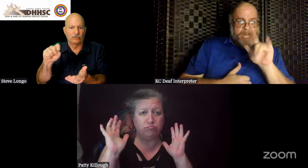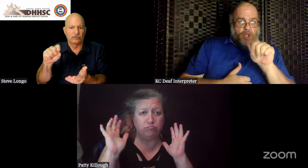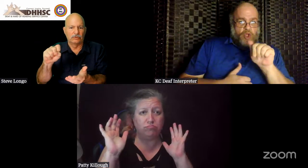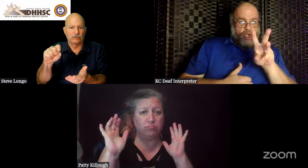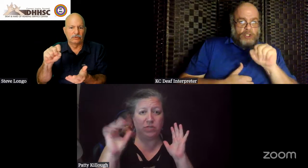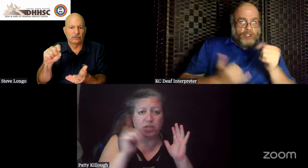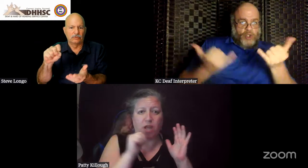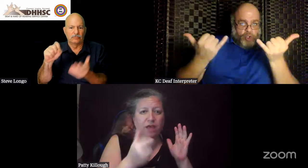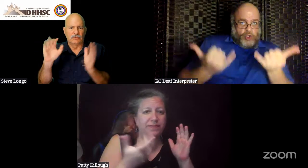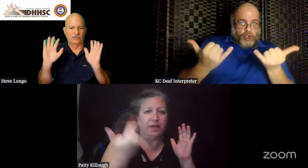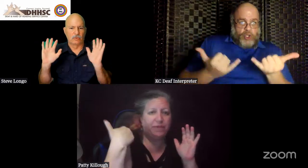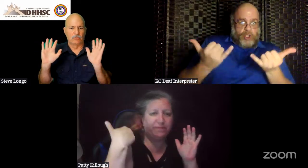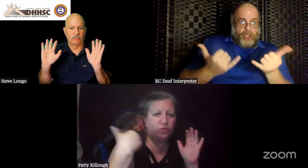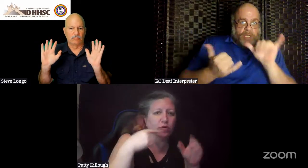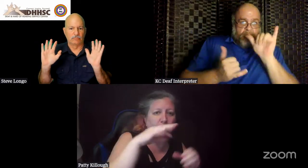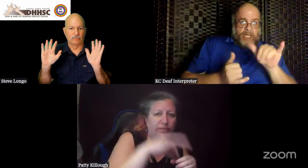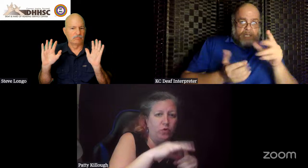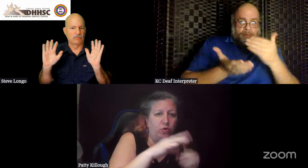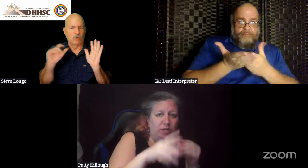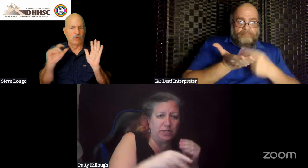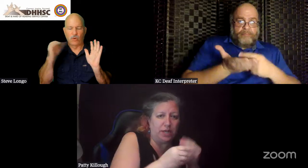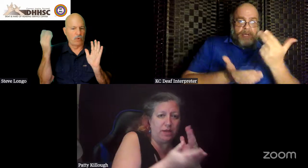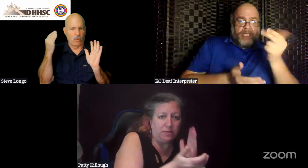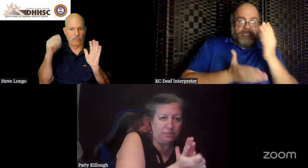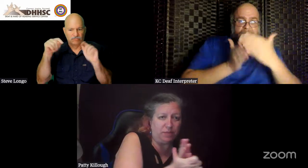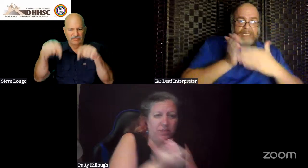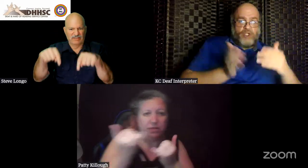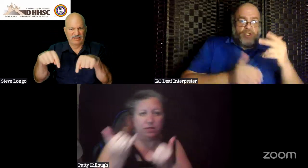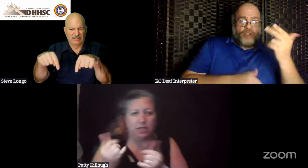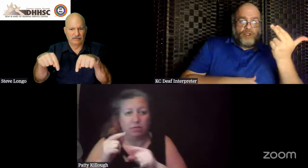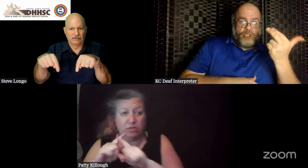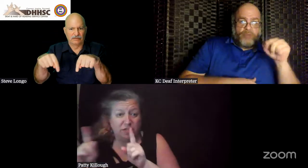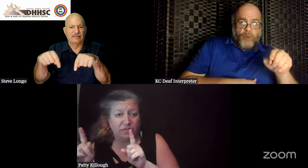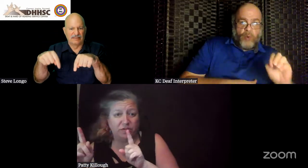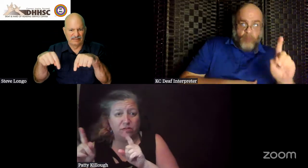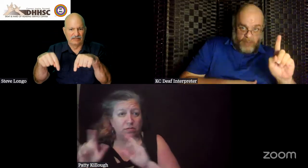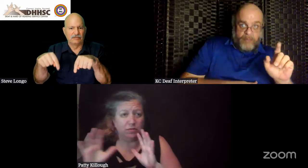Steve is saying we're voting on the bylaws right now.